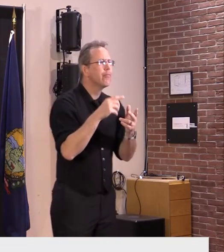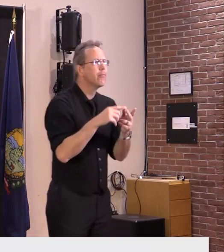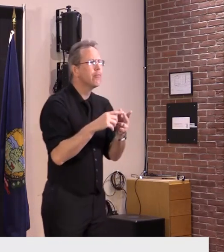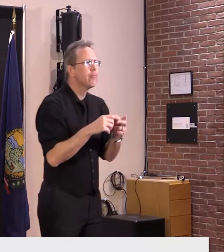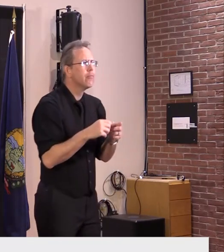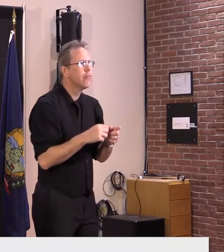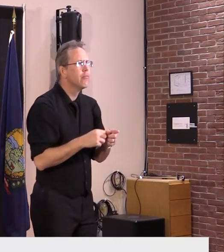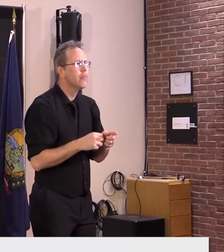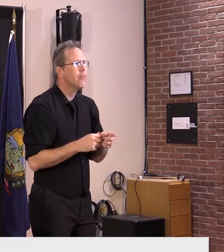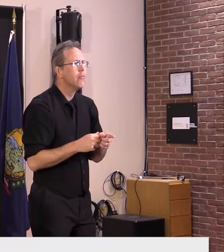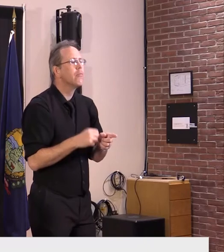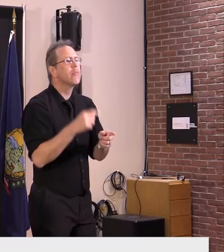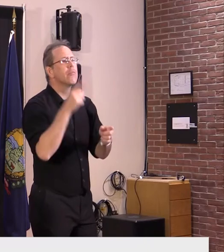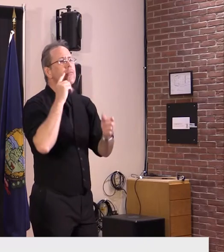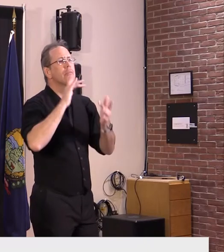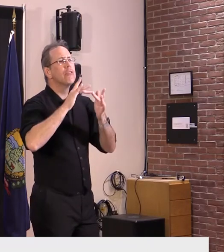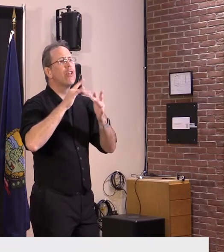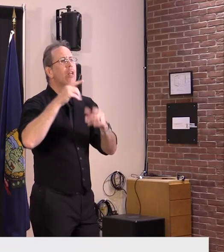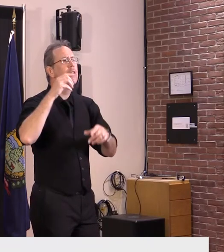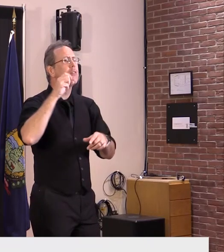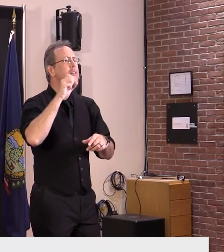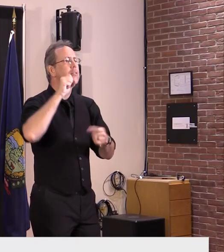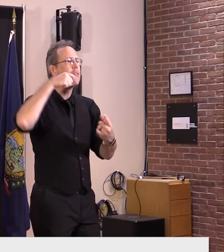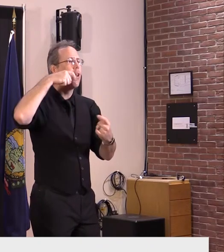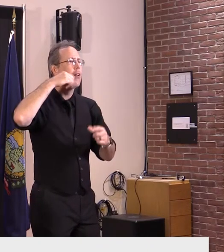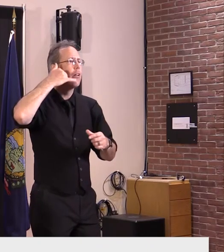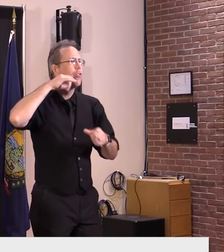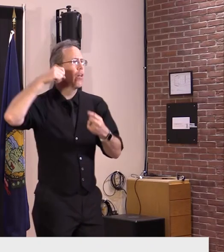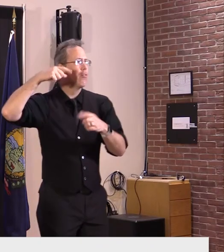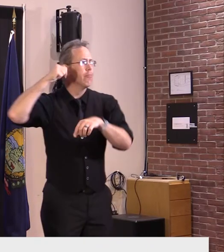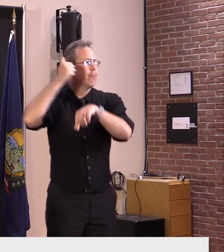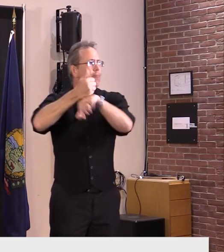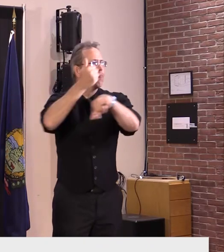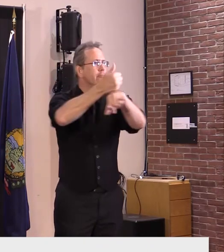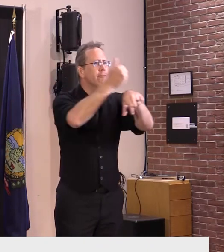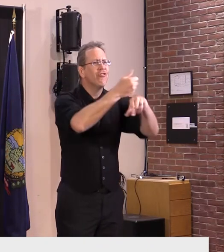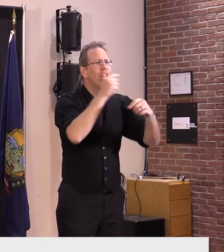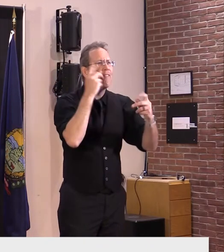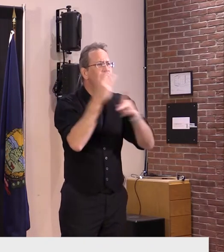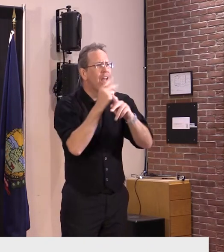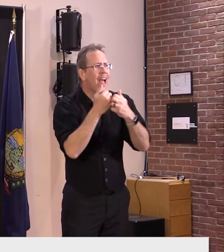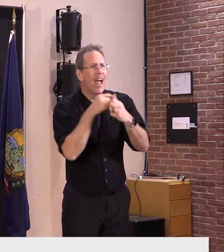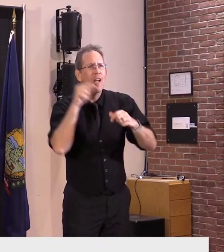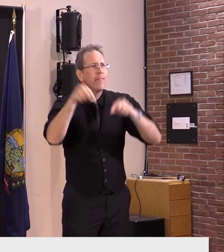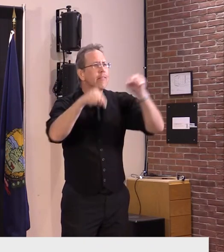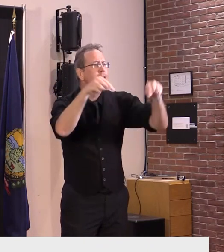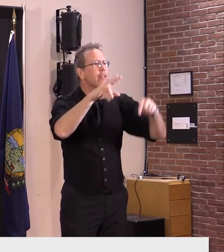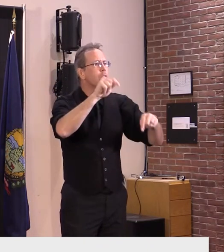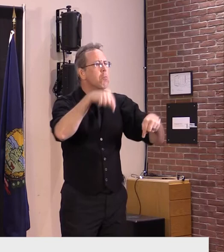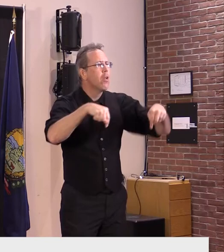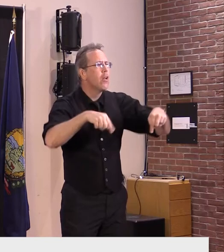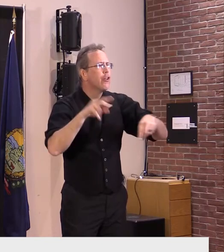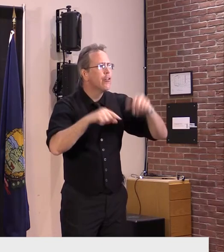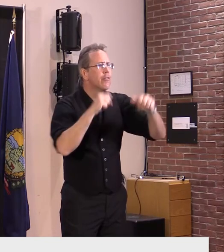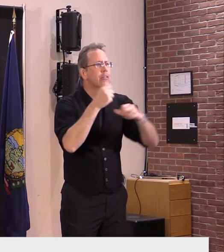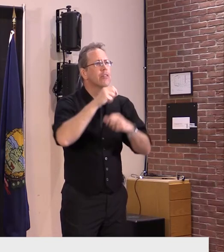areas. Seeing people use very creative ways to get the dish in a place where they can actually get a good focus on satellites.